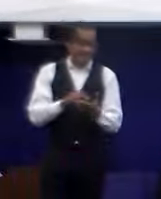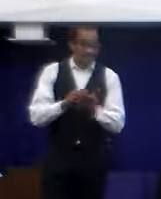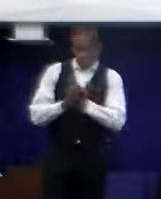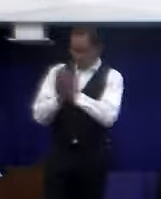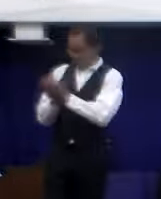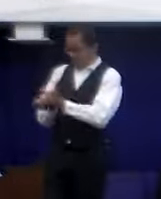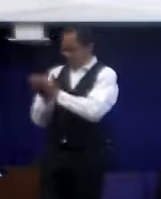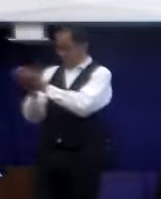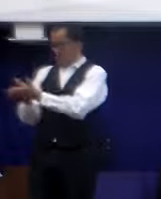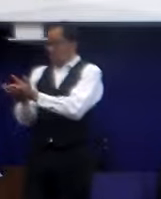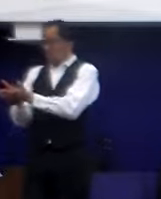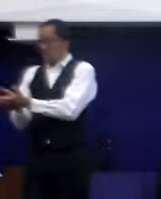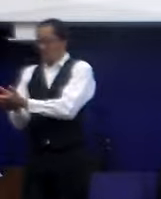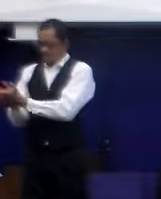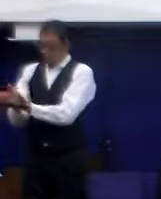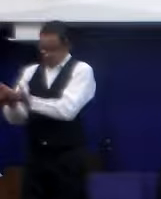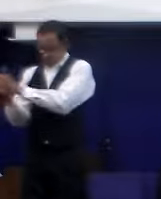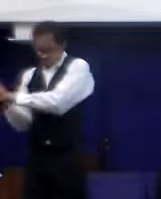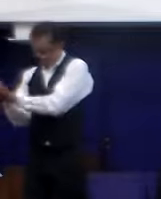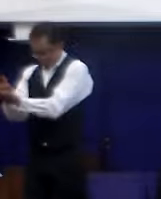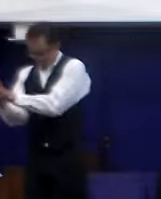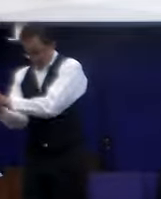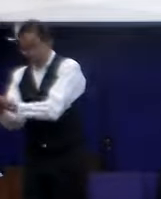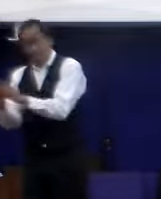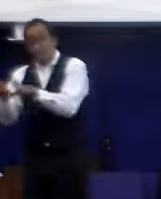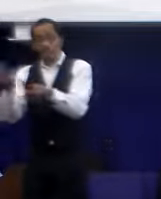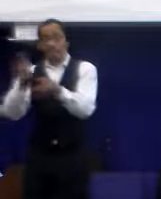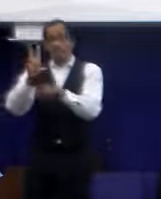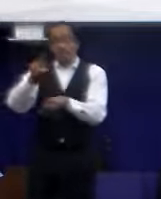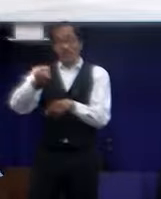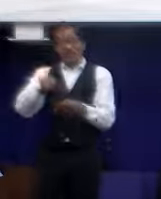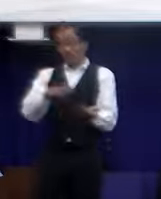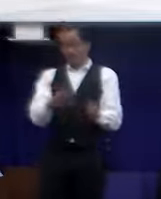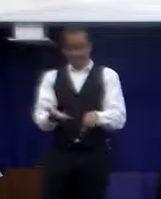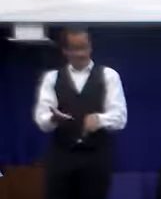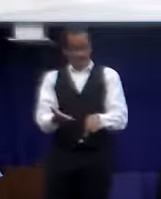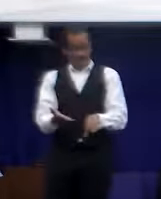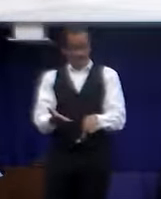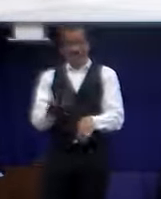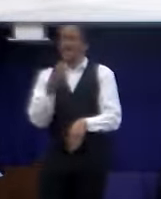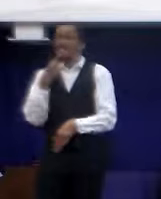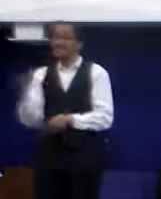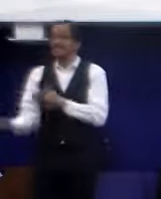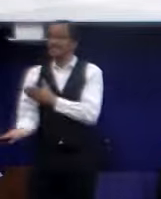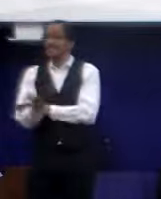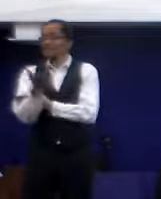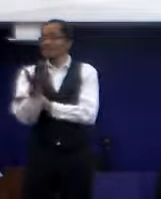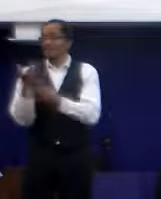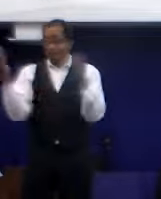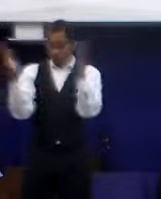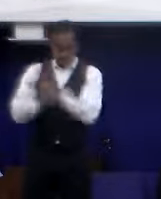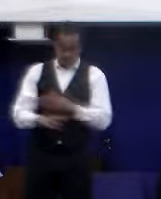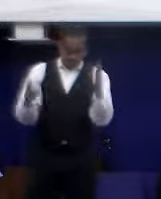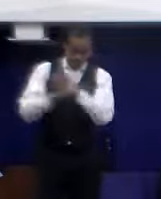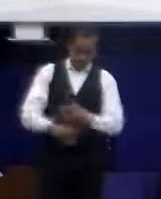the ship is going to be torn up, but no one life will be lost. Yes. I have to tell you this morning, the storm is